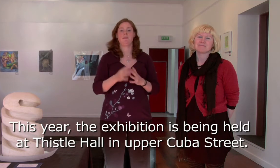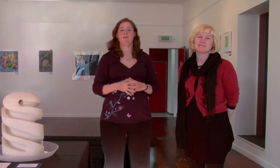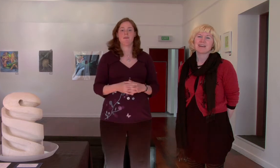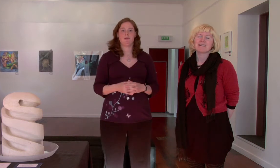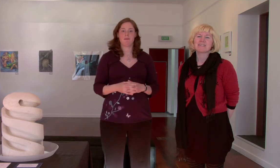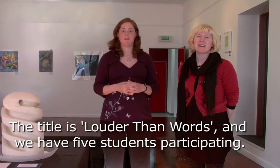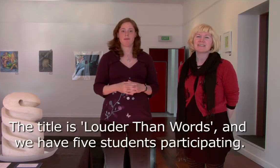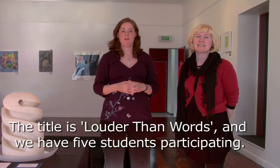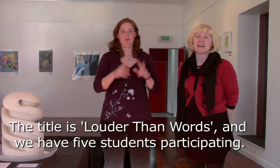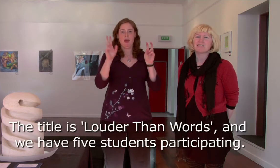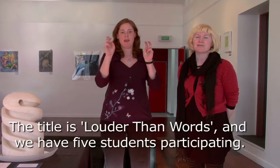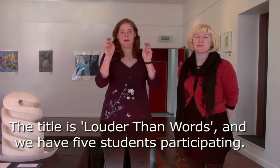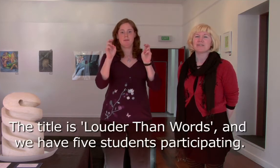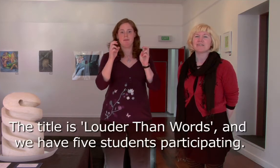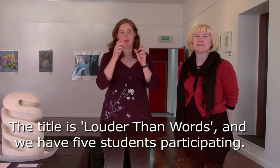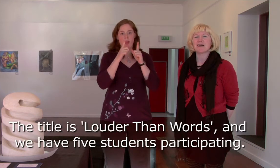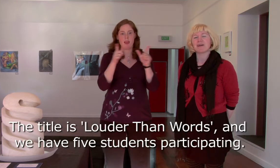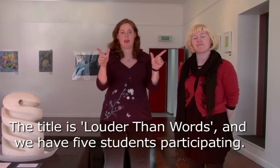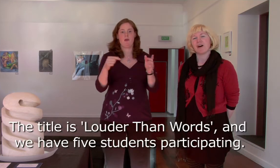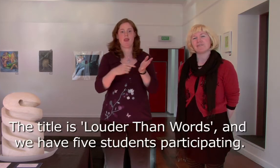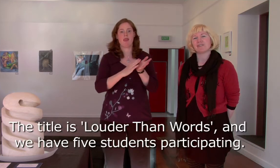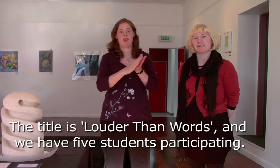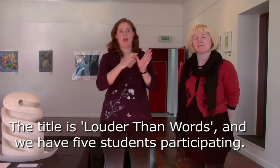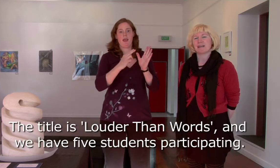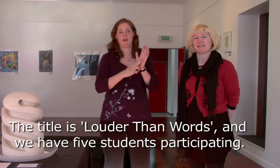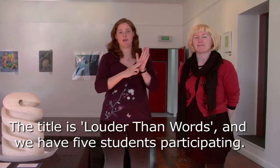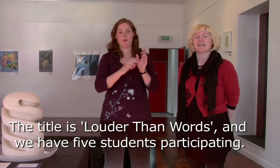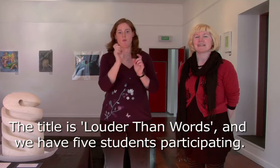The title is Louder Than Words and we have five students participating.